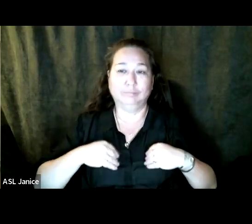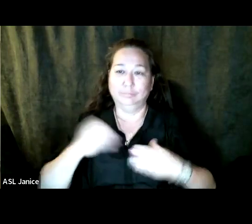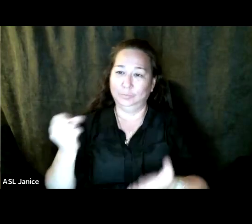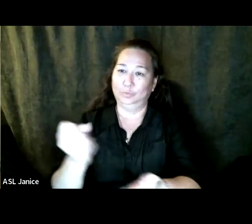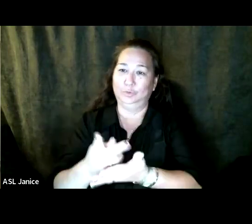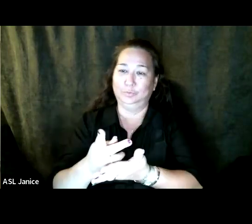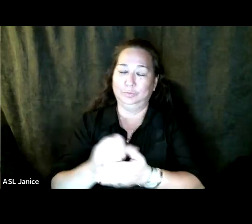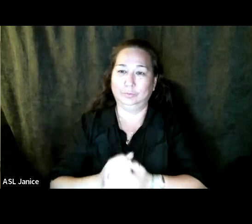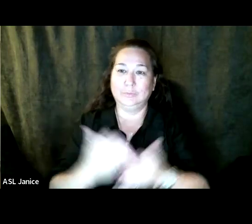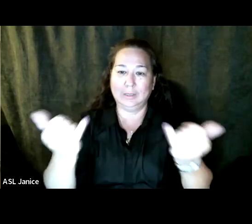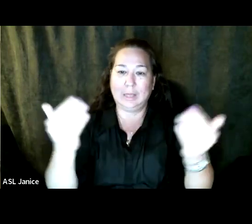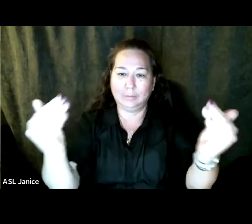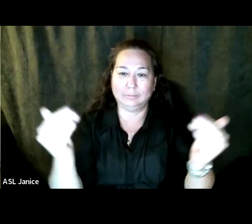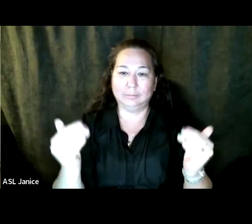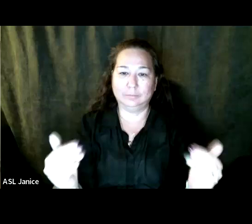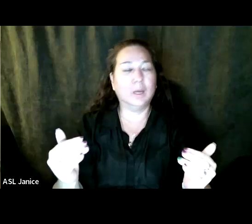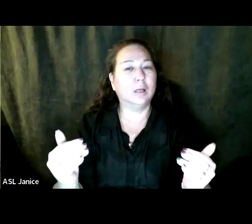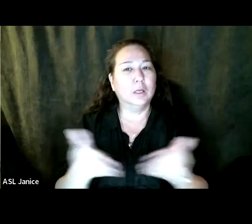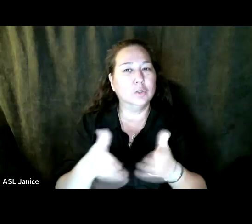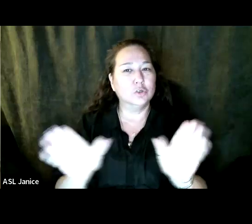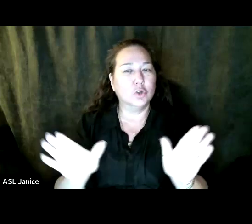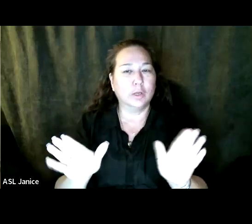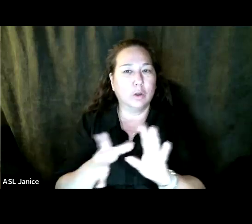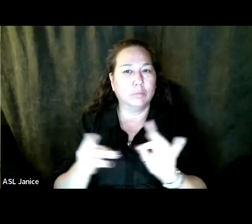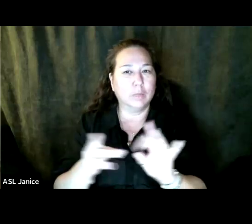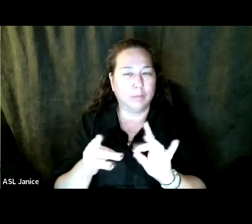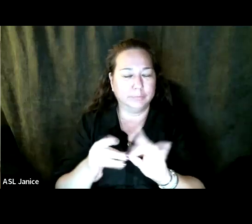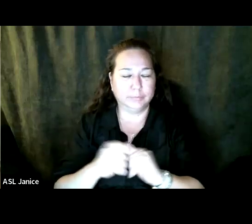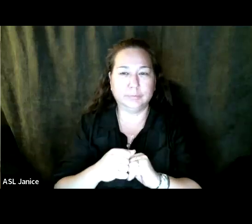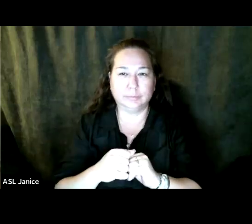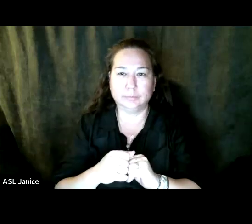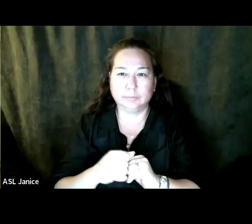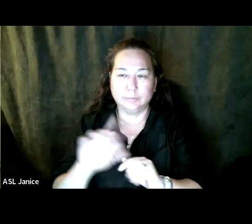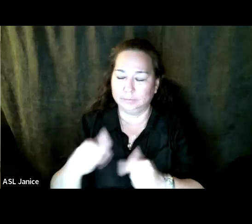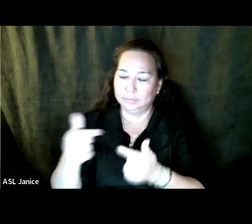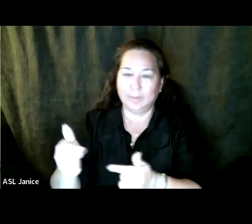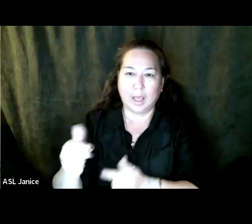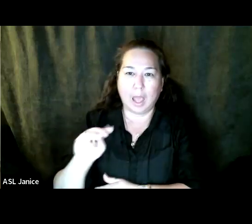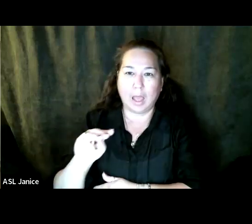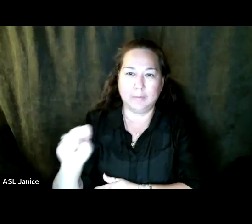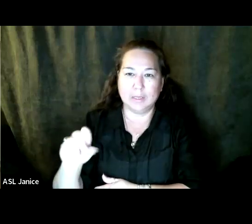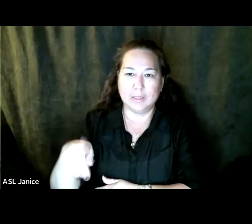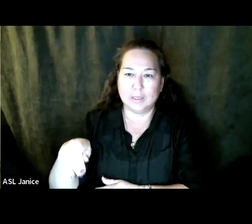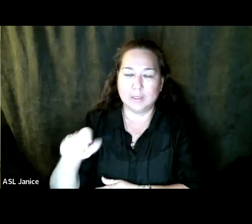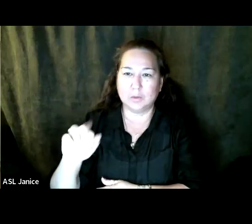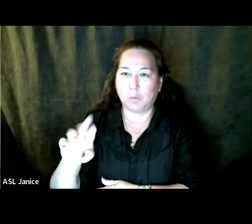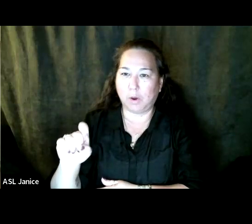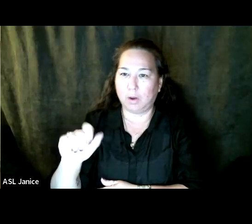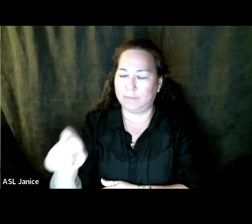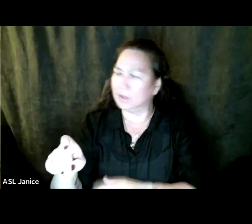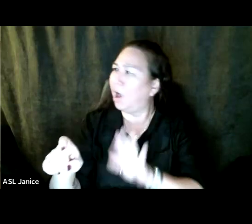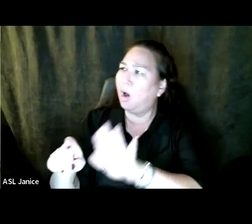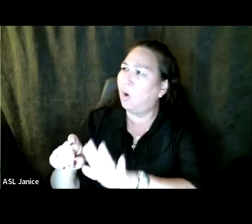We'll now move on to general public comment. Ms. Parvex. Thank you, Oh, Chair. sorry, excuse me. I think